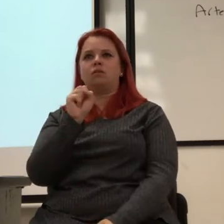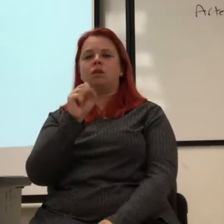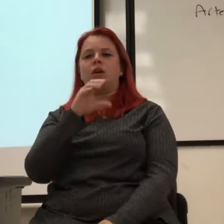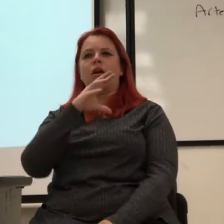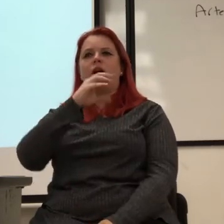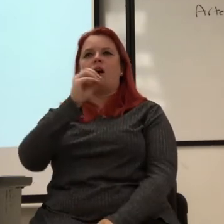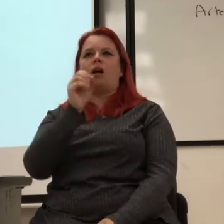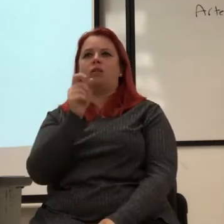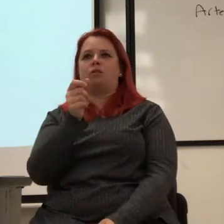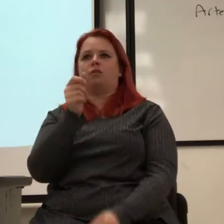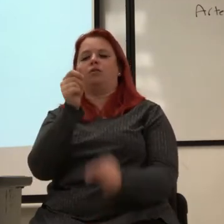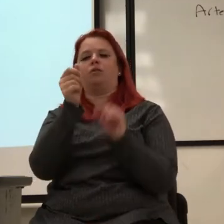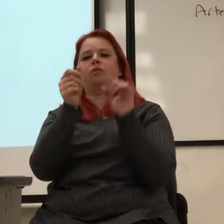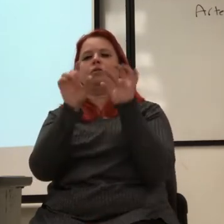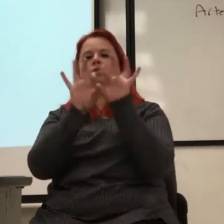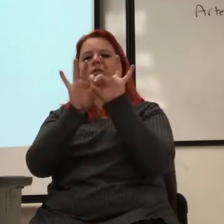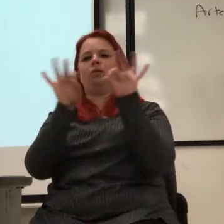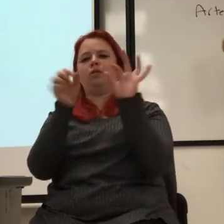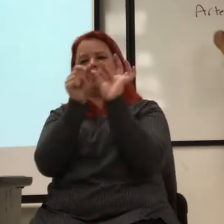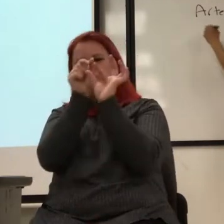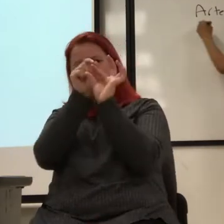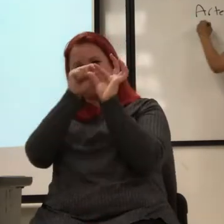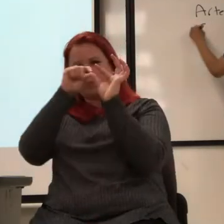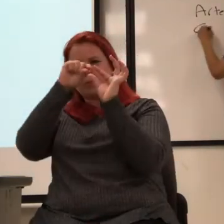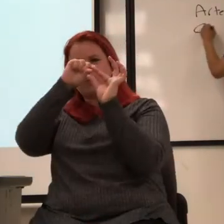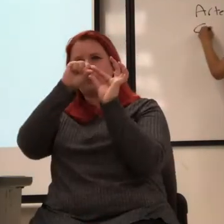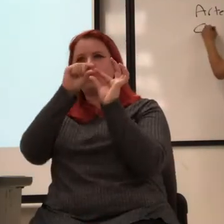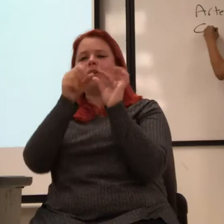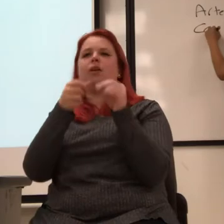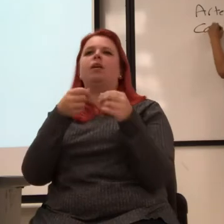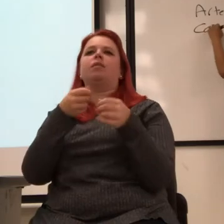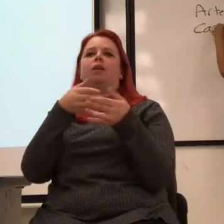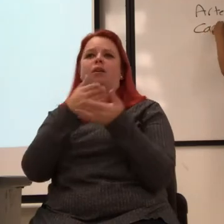of blood gases and metabolites.